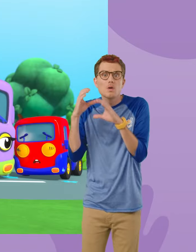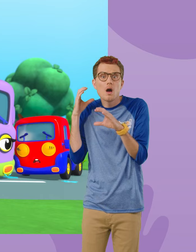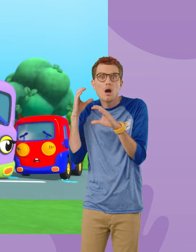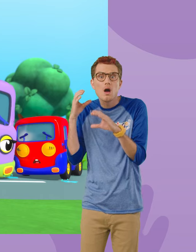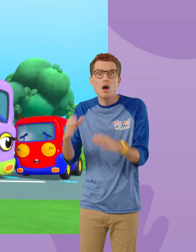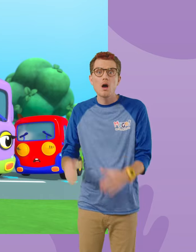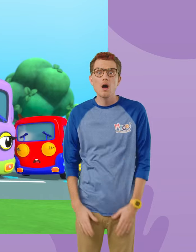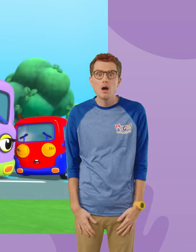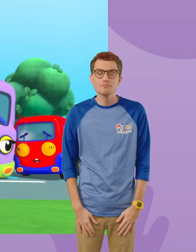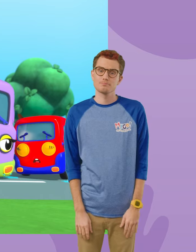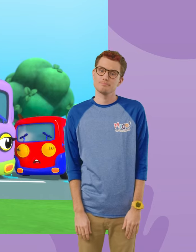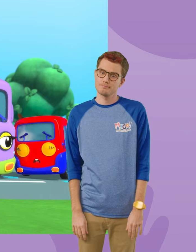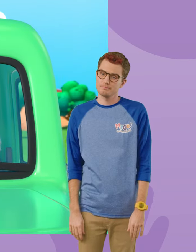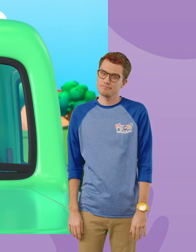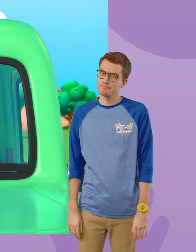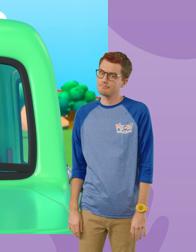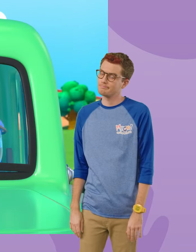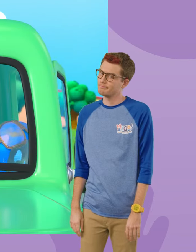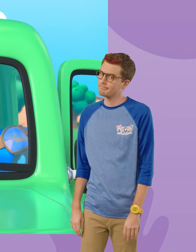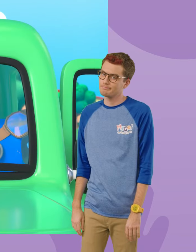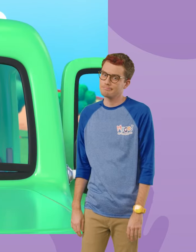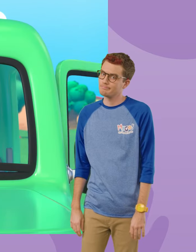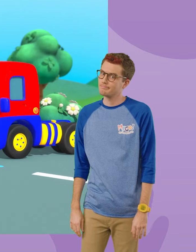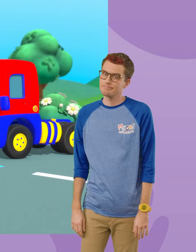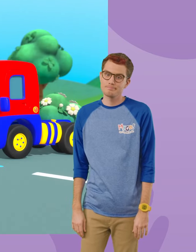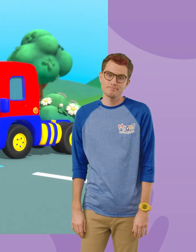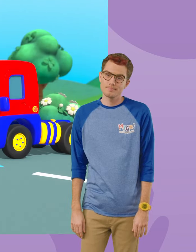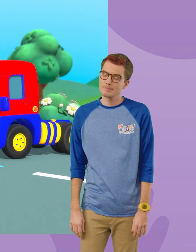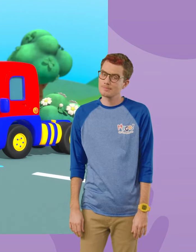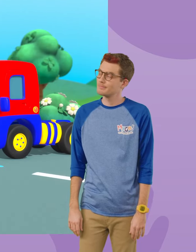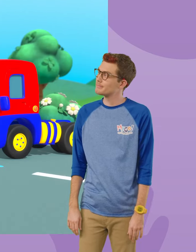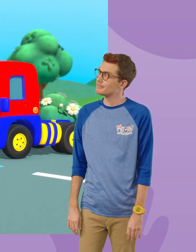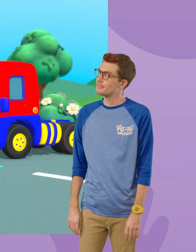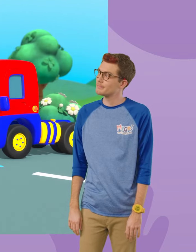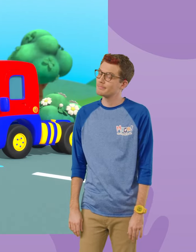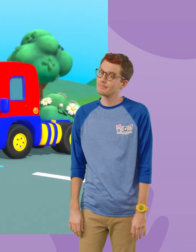It's Baby Truck. Hup.